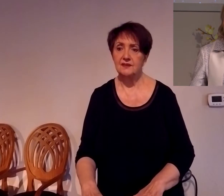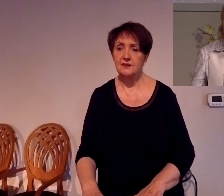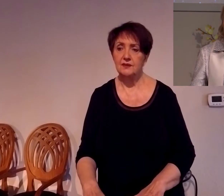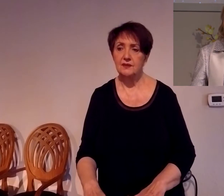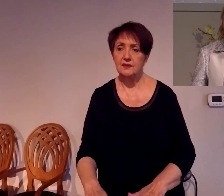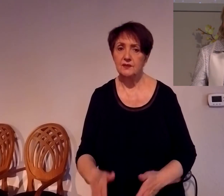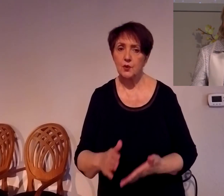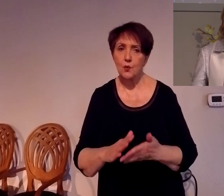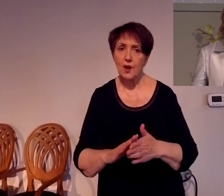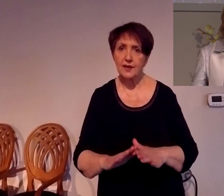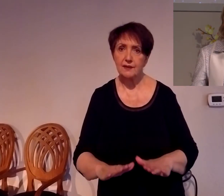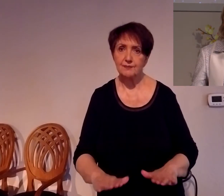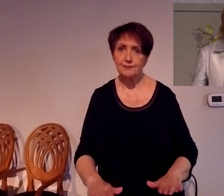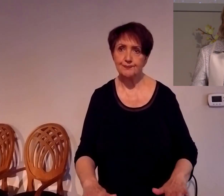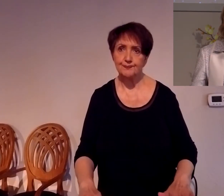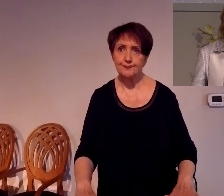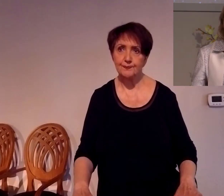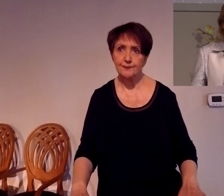in the quiet.